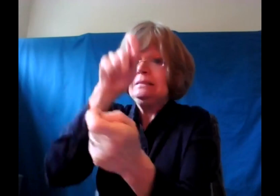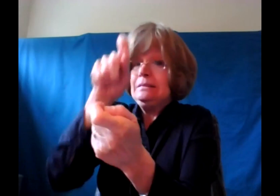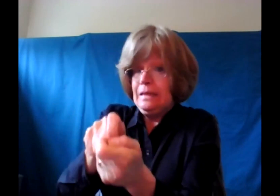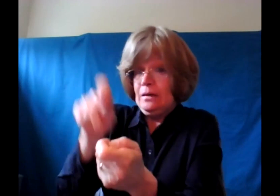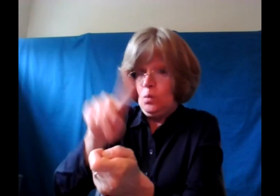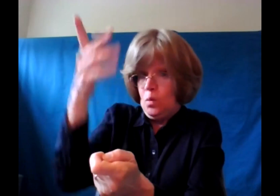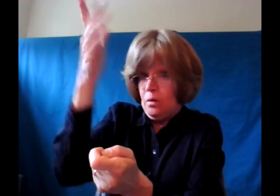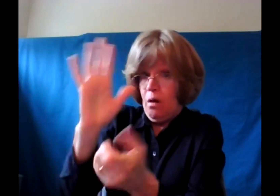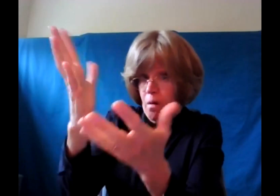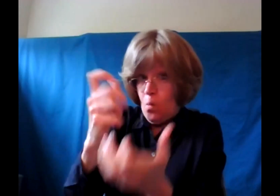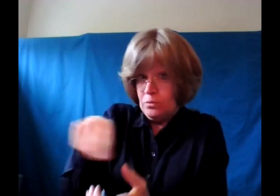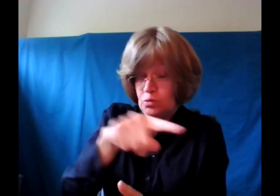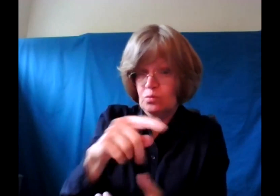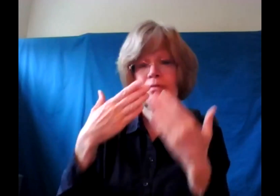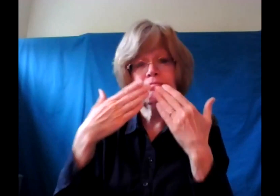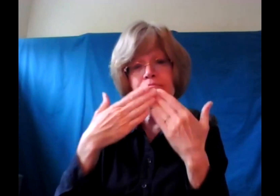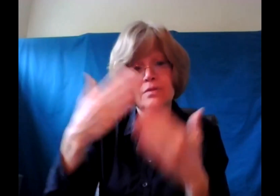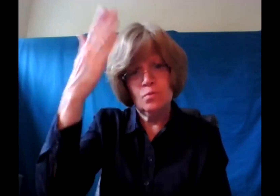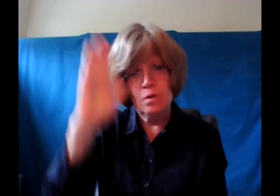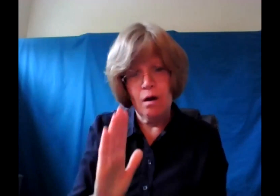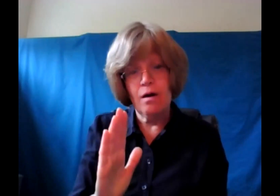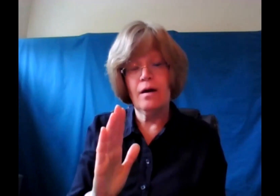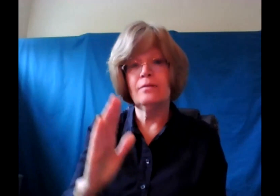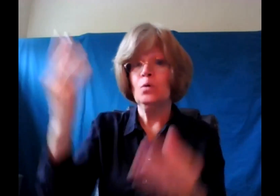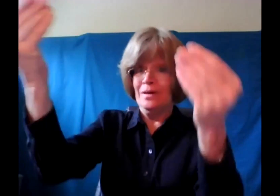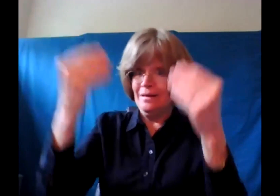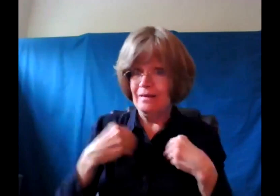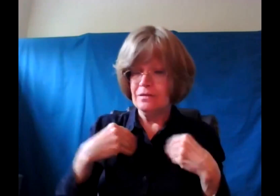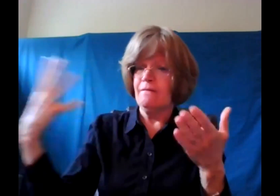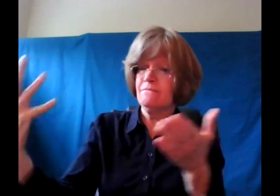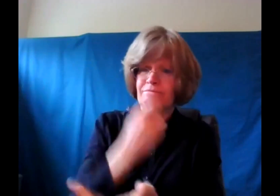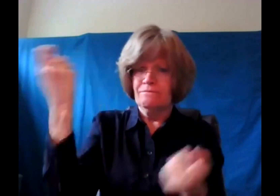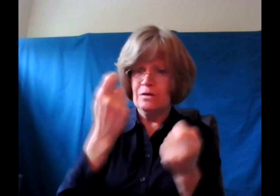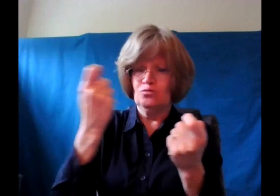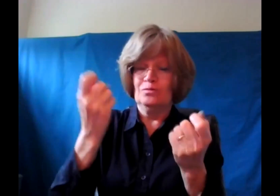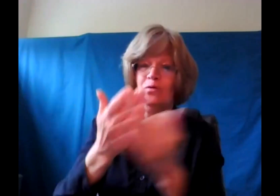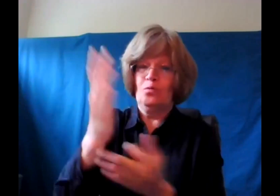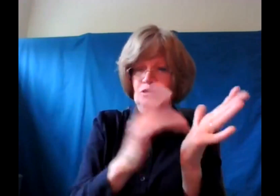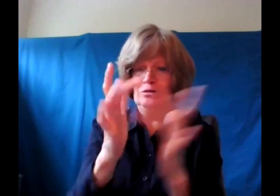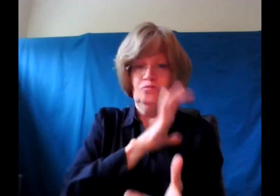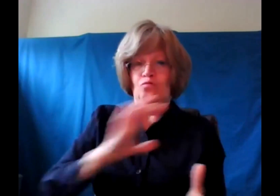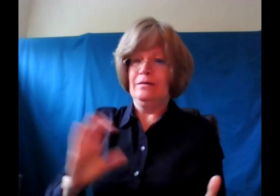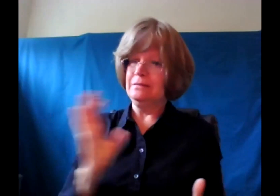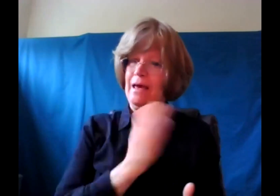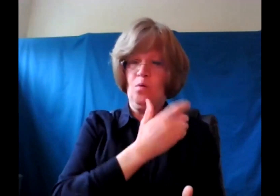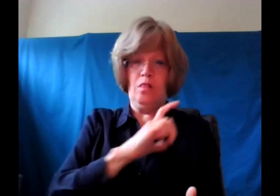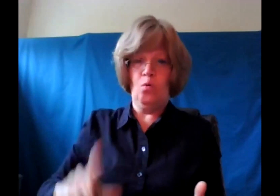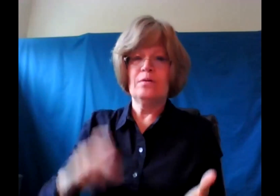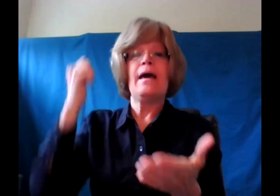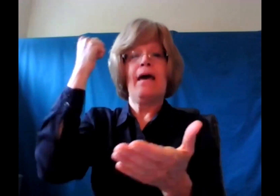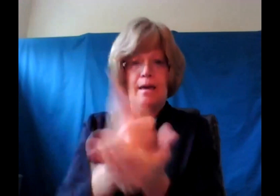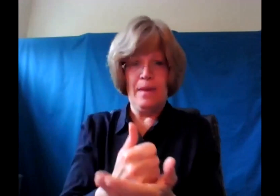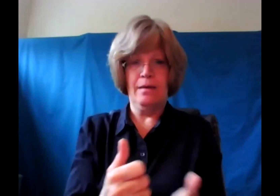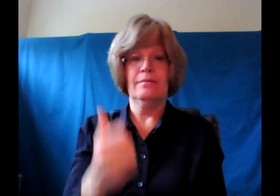God would have you. Thanks be to God, who gives us the victory through Jesus Christ, our Lord.